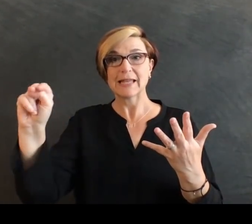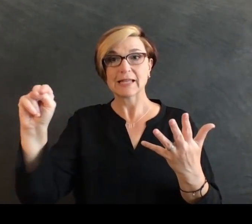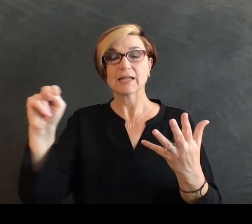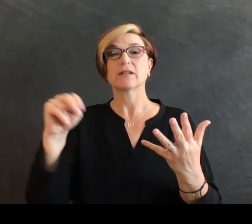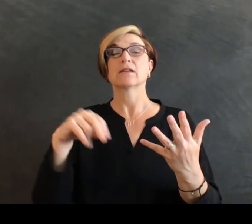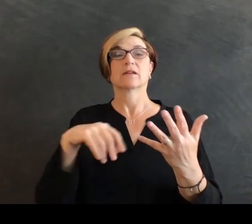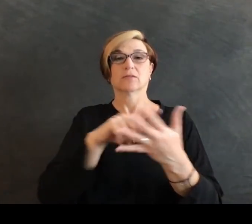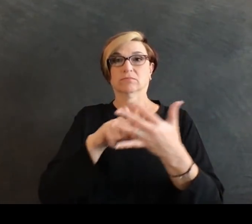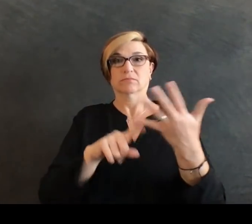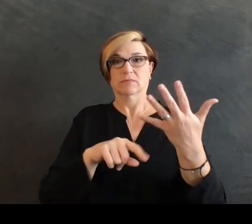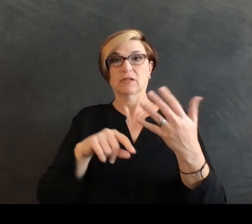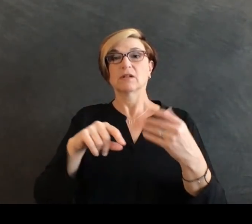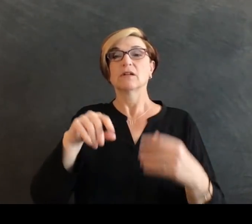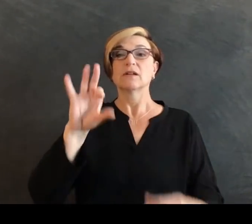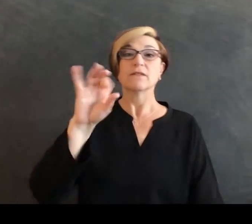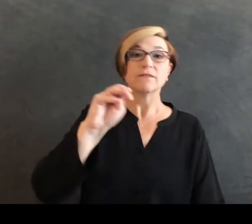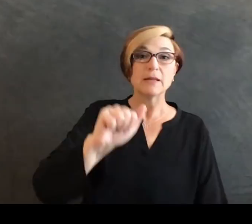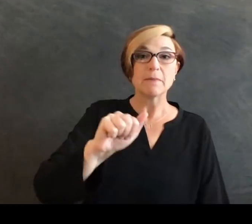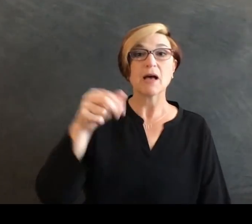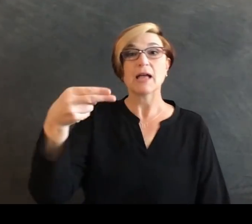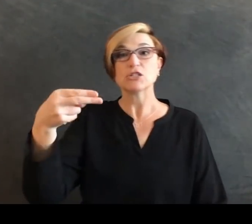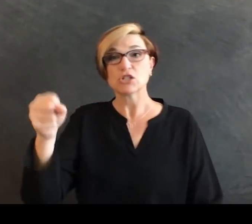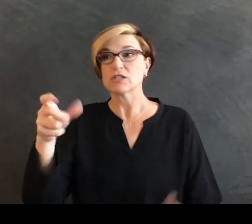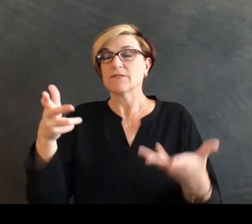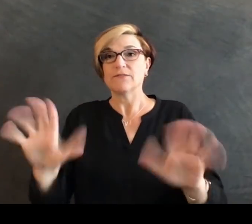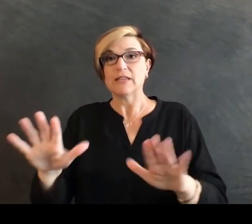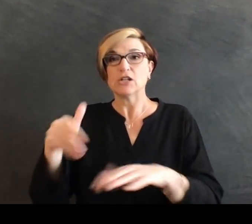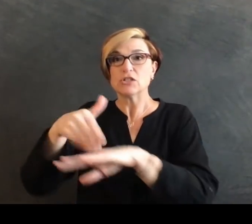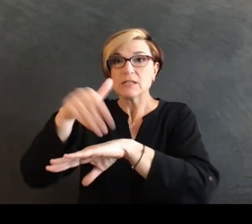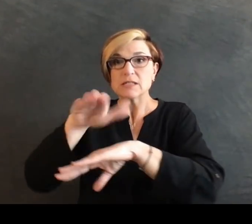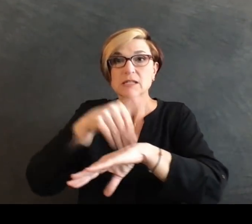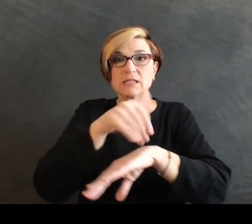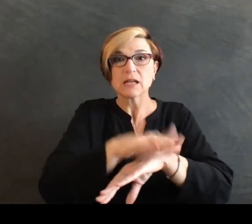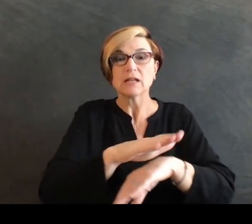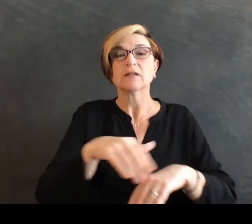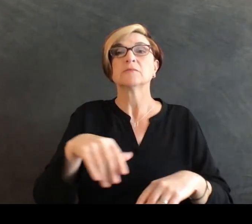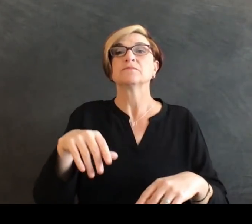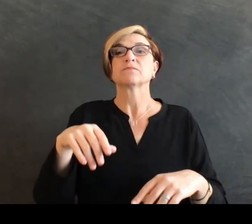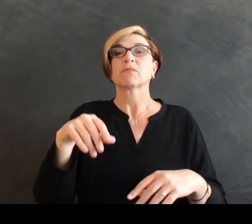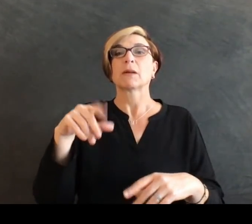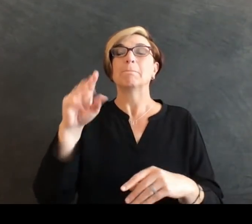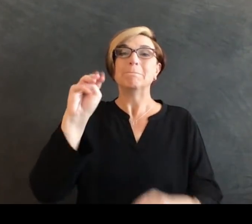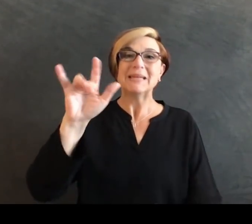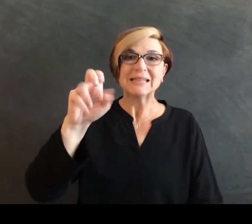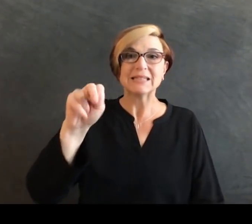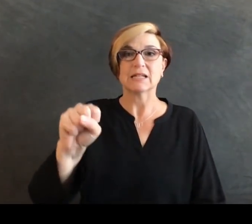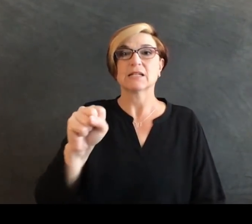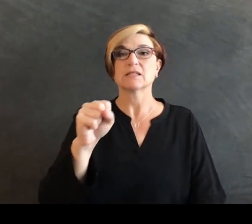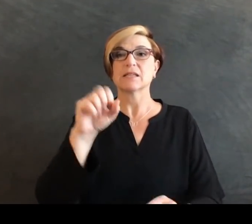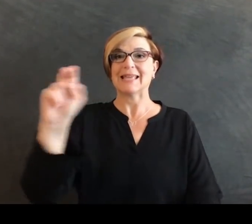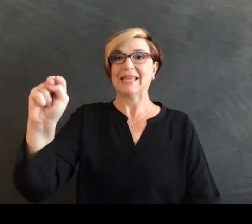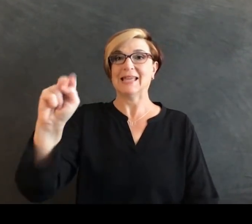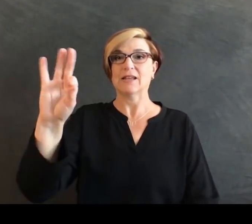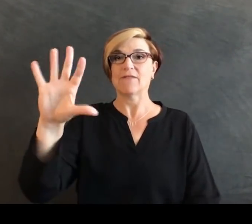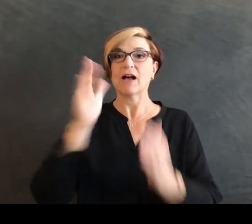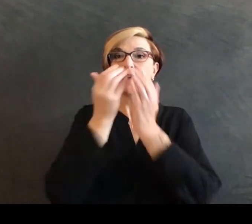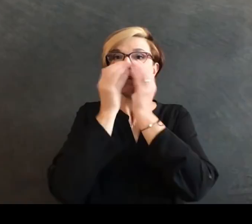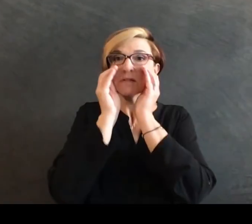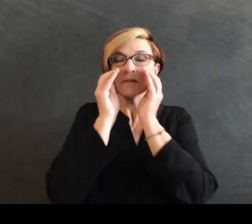delivered 11.6 million N95 respirators, 26 million surgical